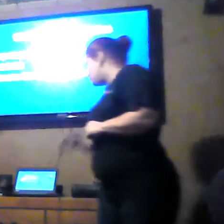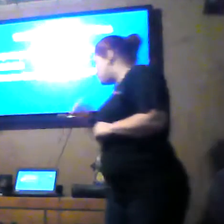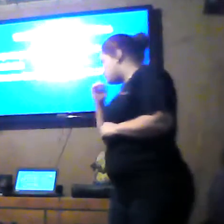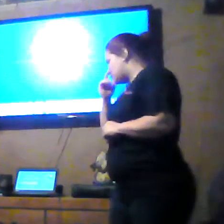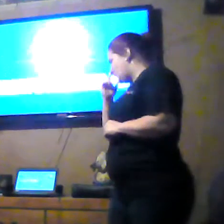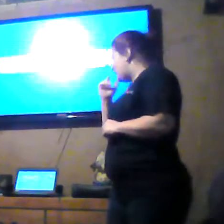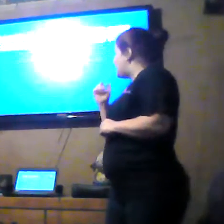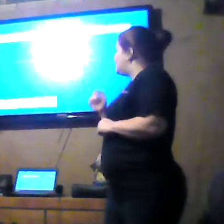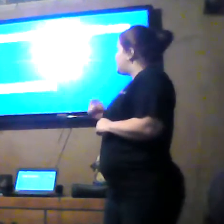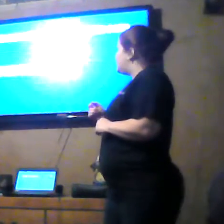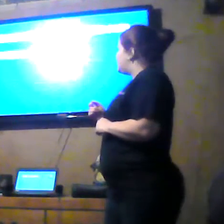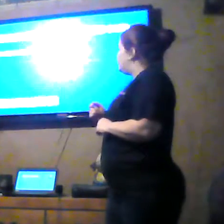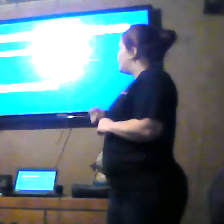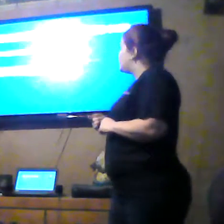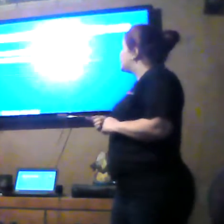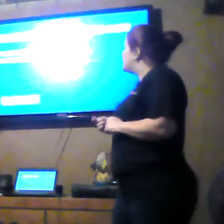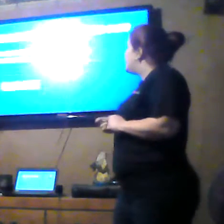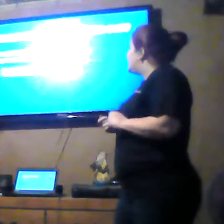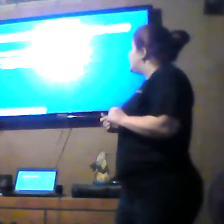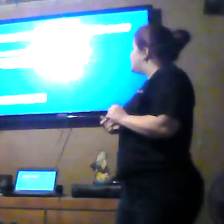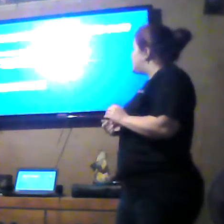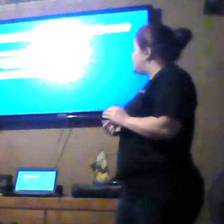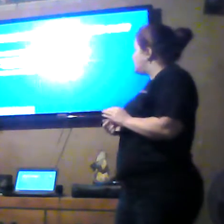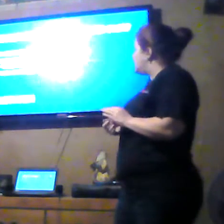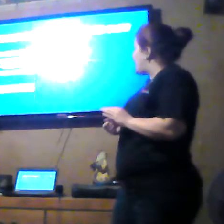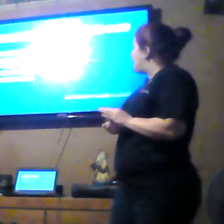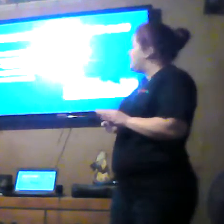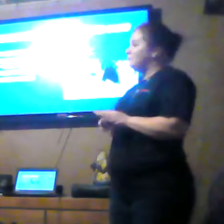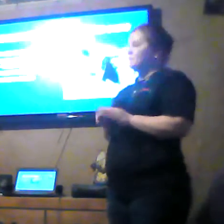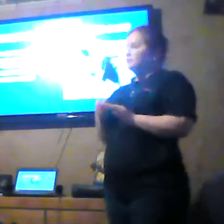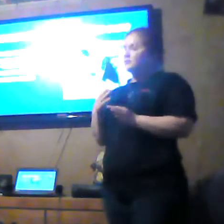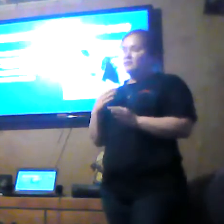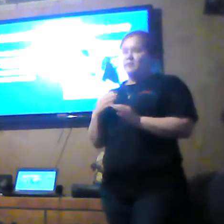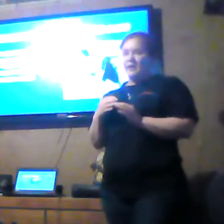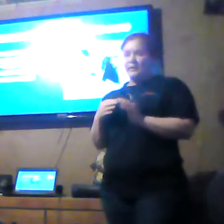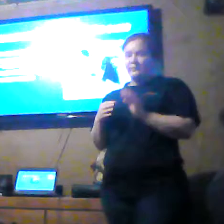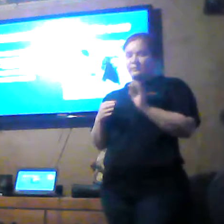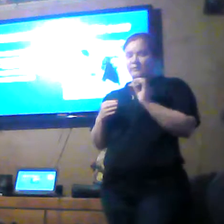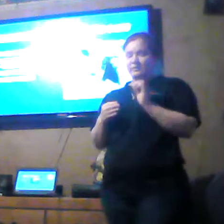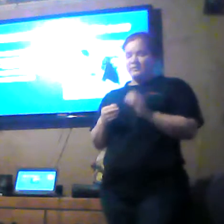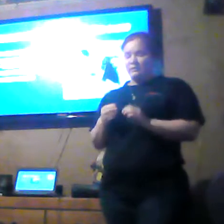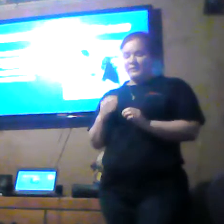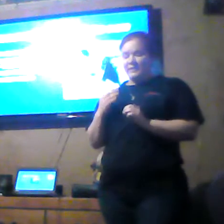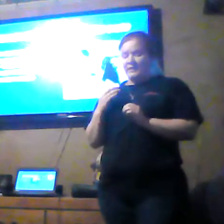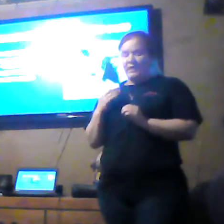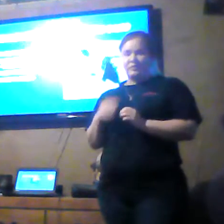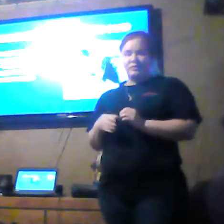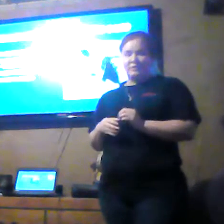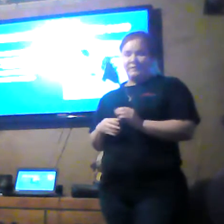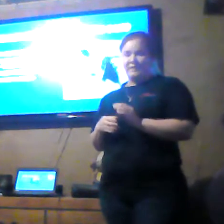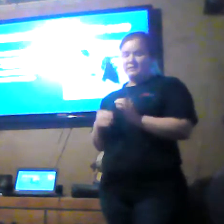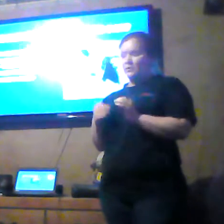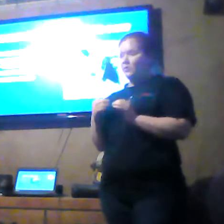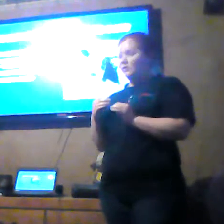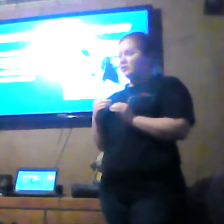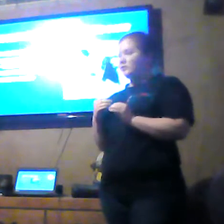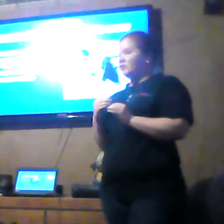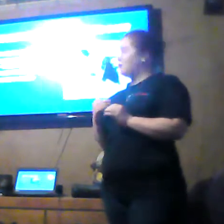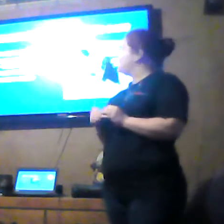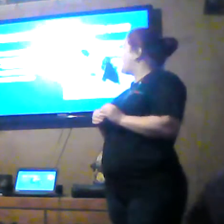We'll talk about ingestion first. Ingestion can happen through consuming undercooked meats or